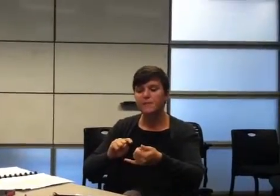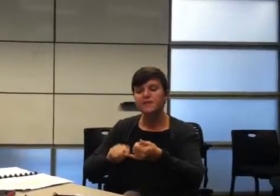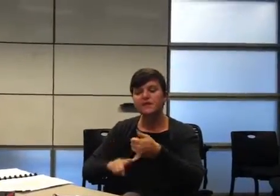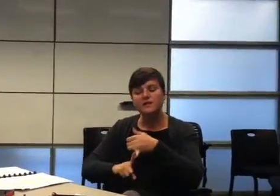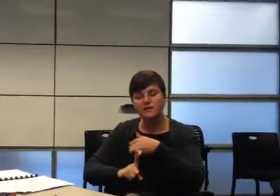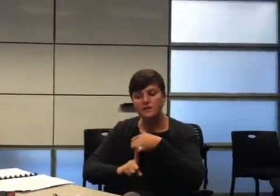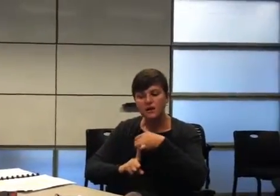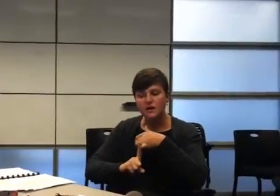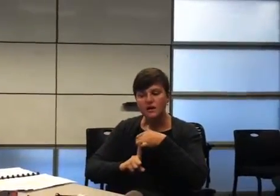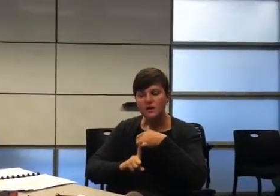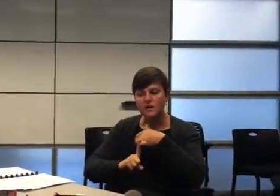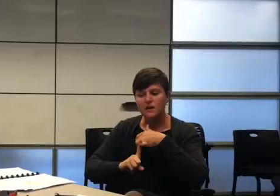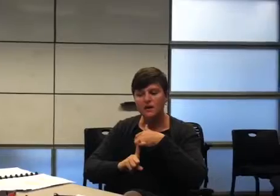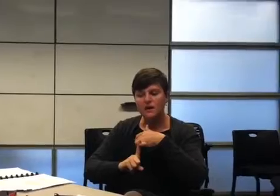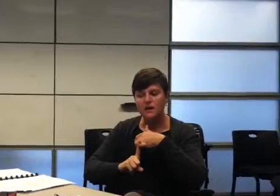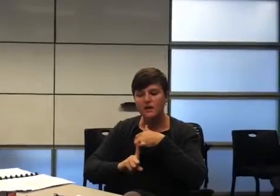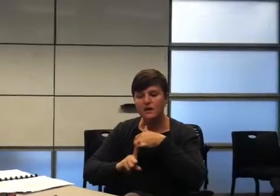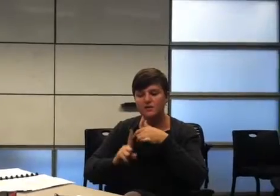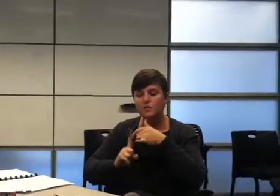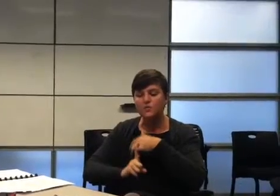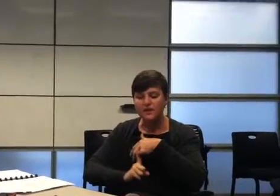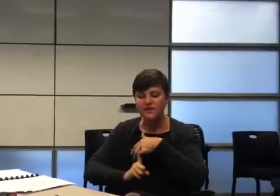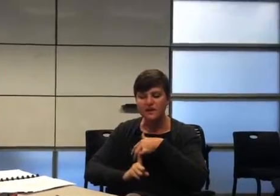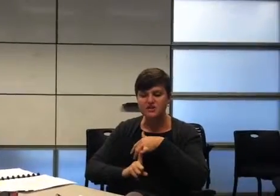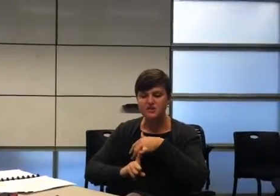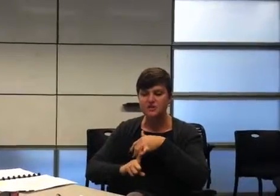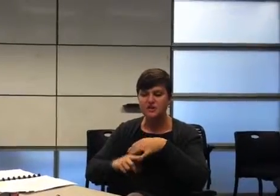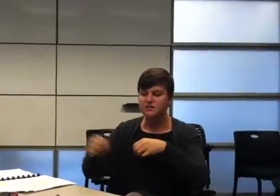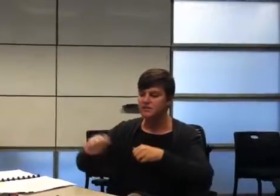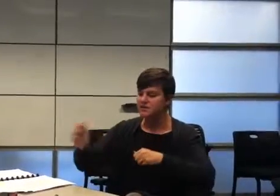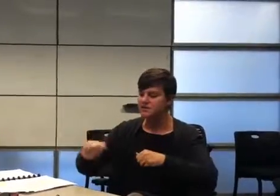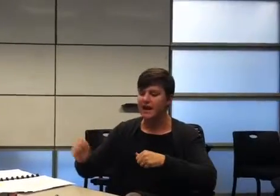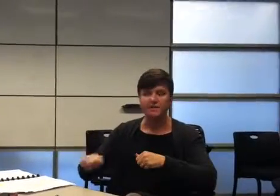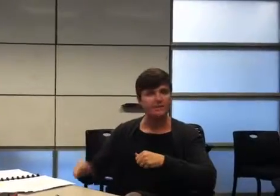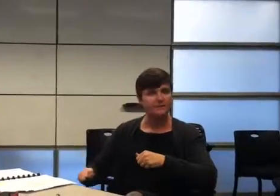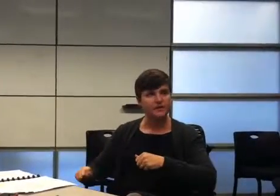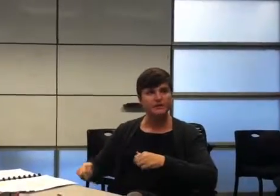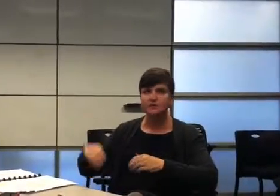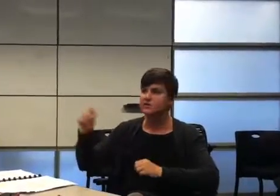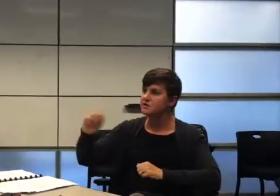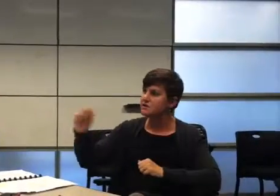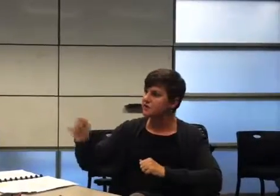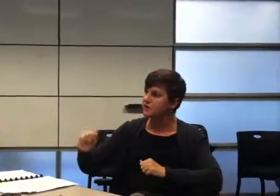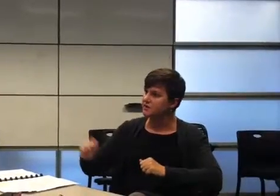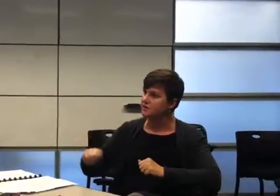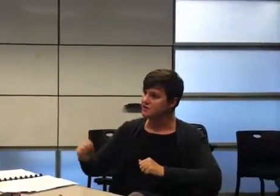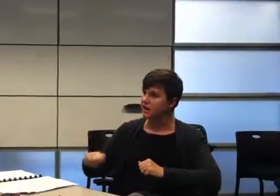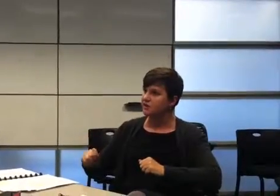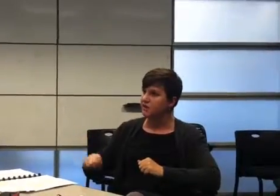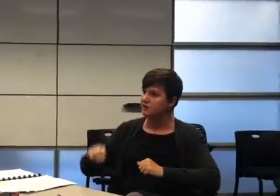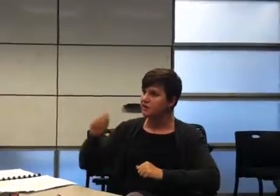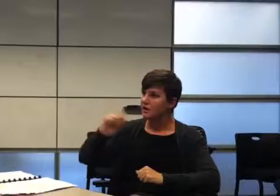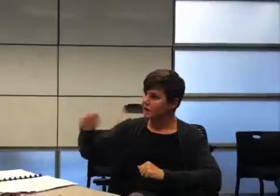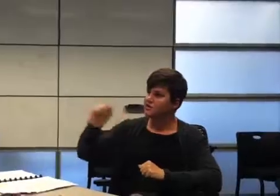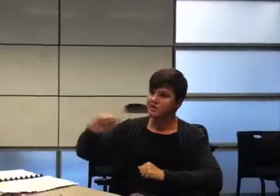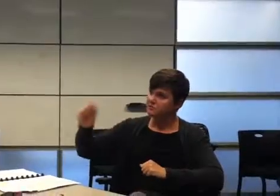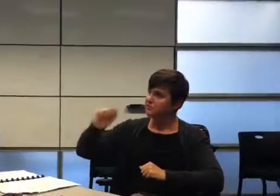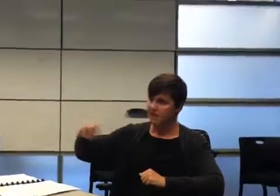But the other, the way that I actually grade it is I just tally. And so students who get a shout out, I just